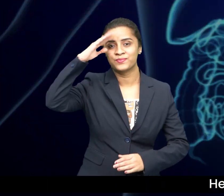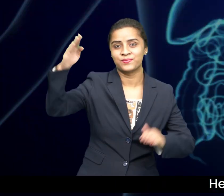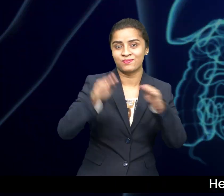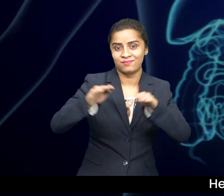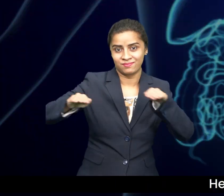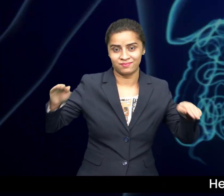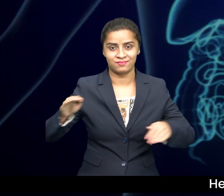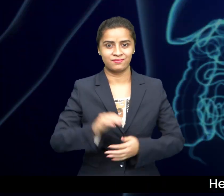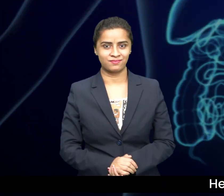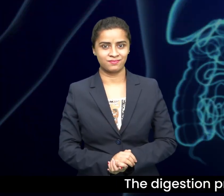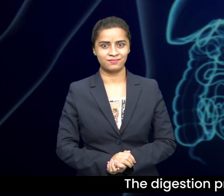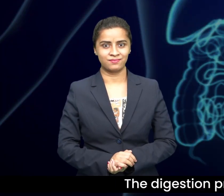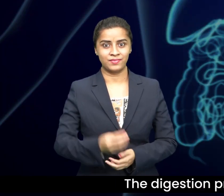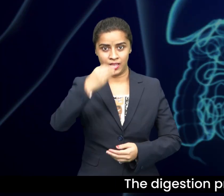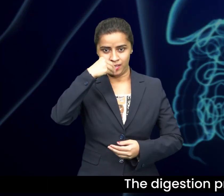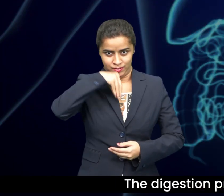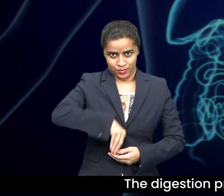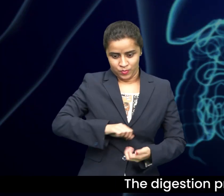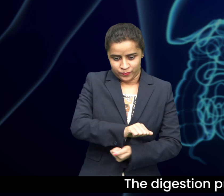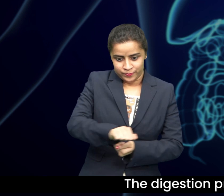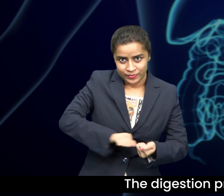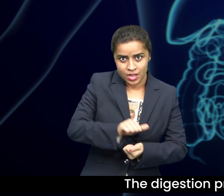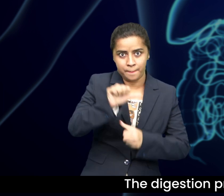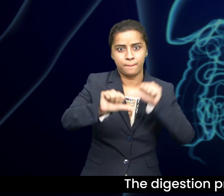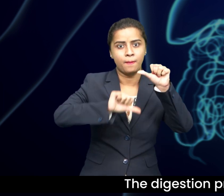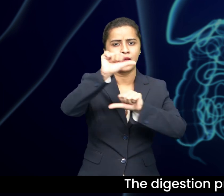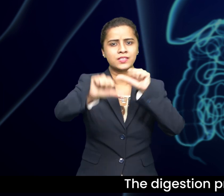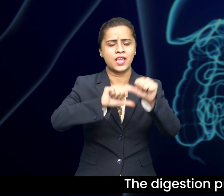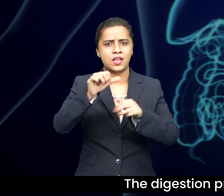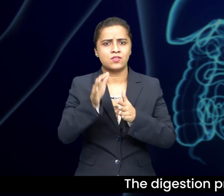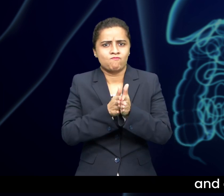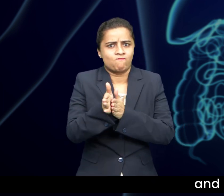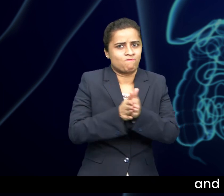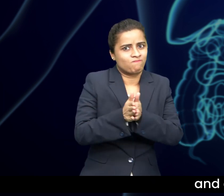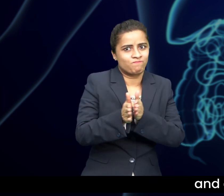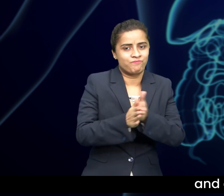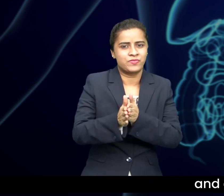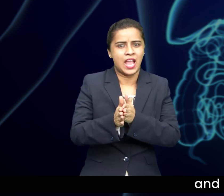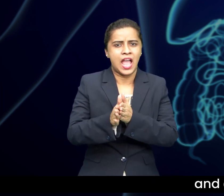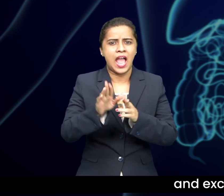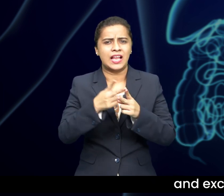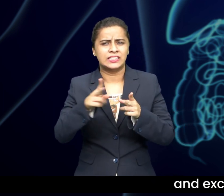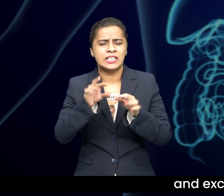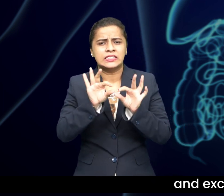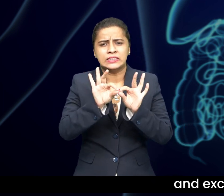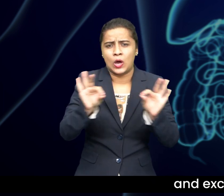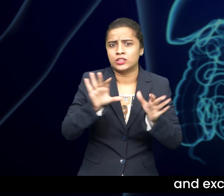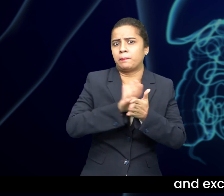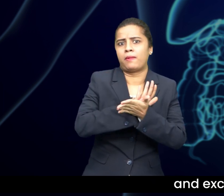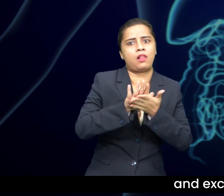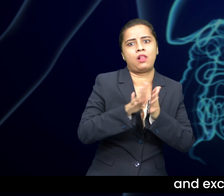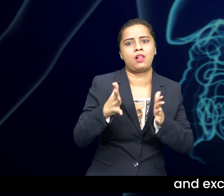Hello children! The digestion process is quite interesting and complex steps and